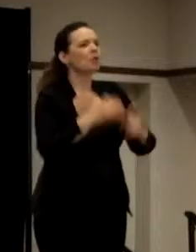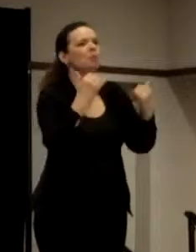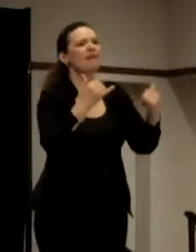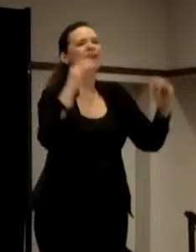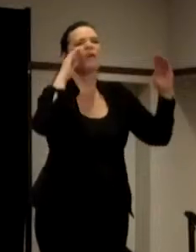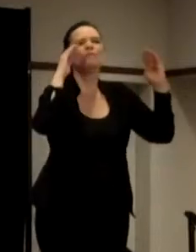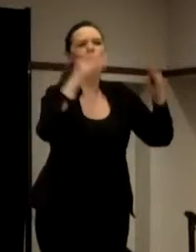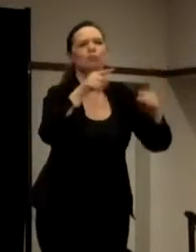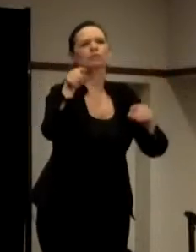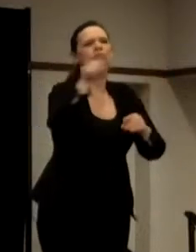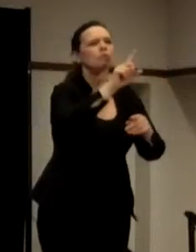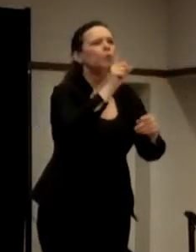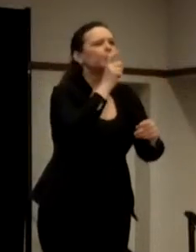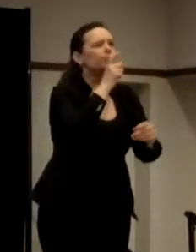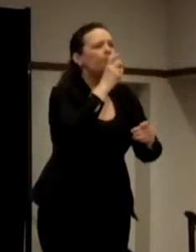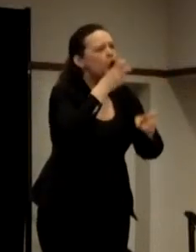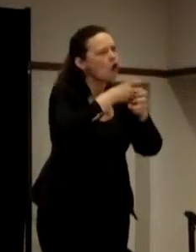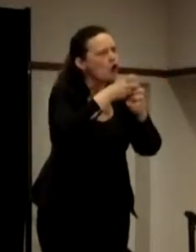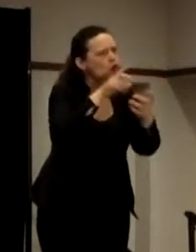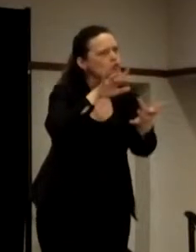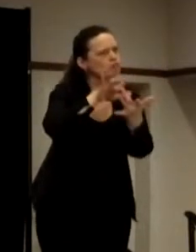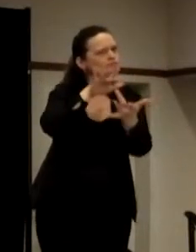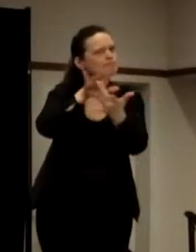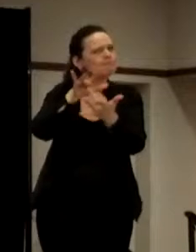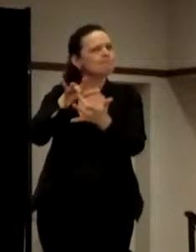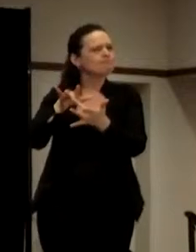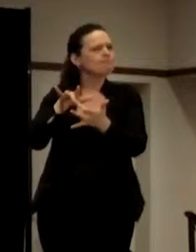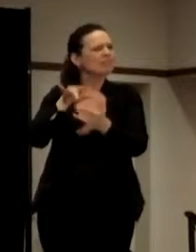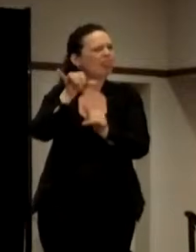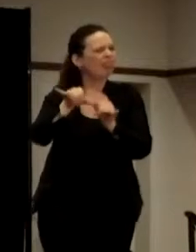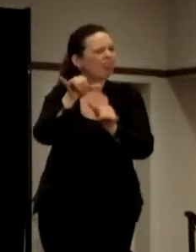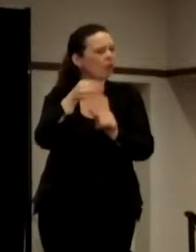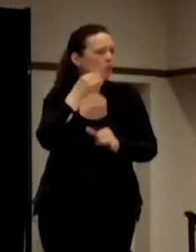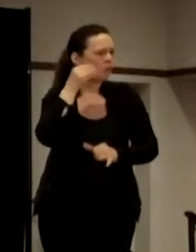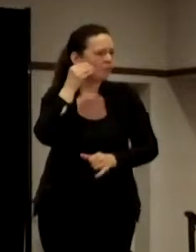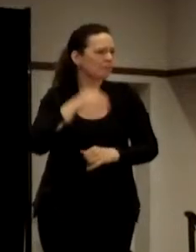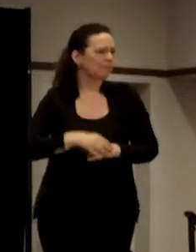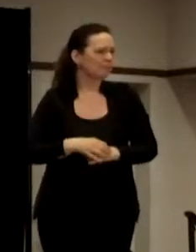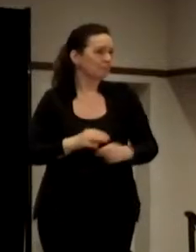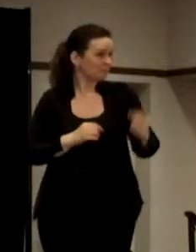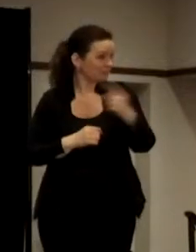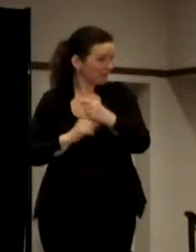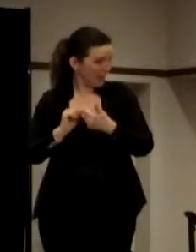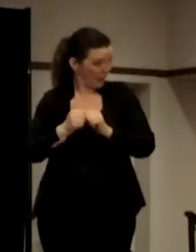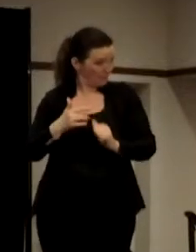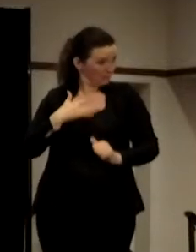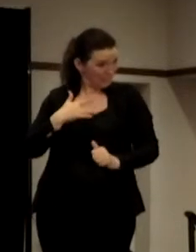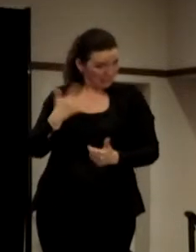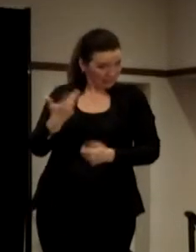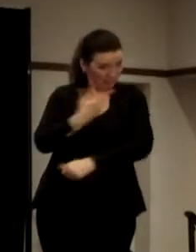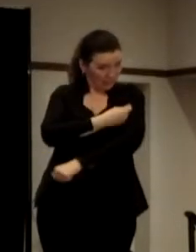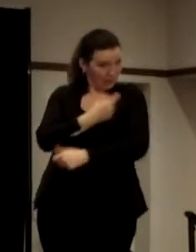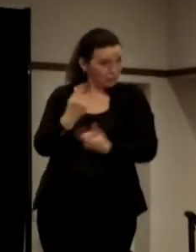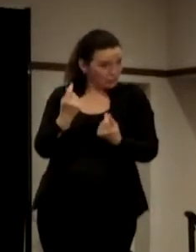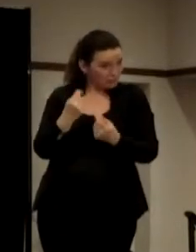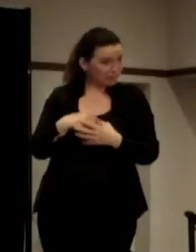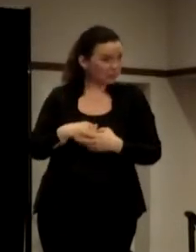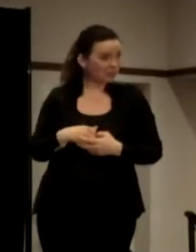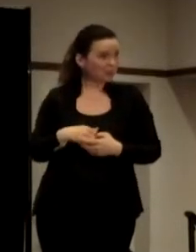those brackets. Before you change the subject real quick, how did you feel? I'm good. You know, I got a shot, a little sore the next